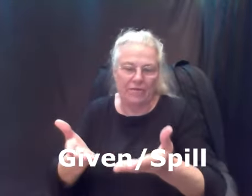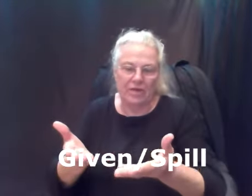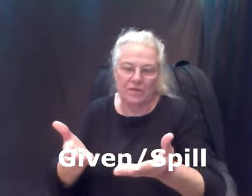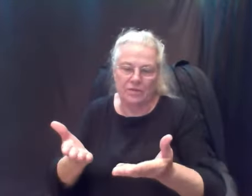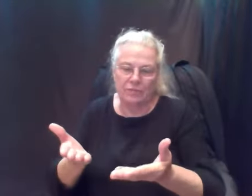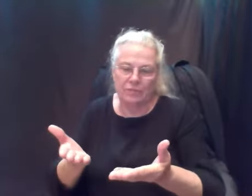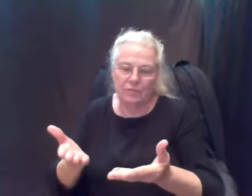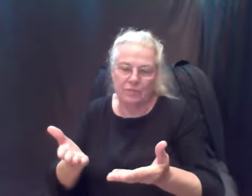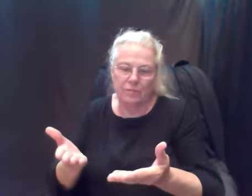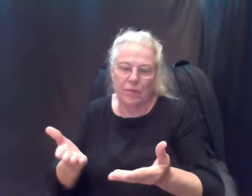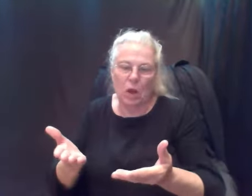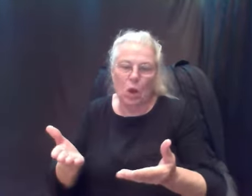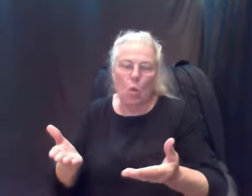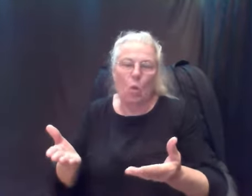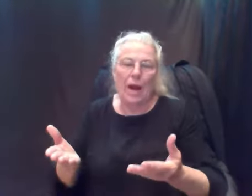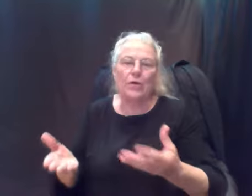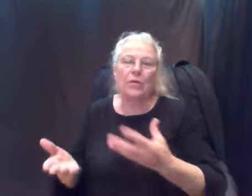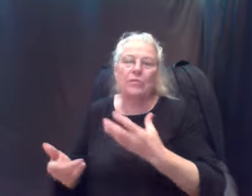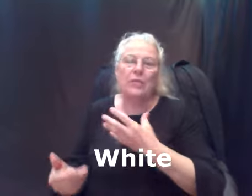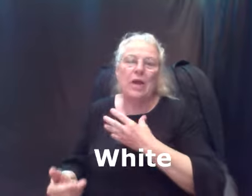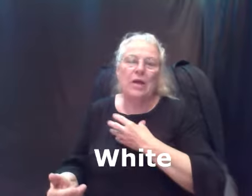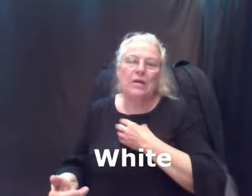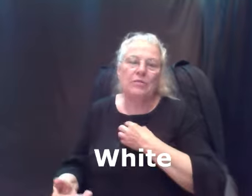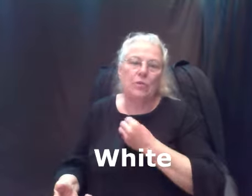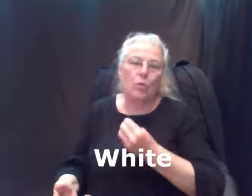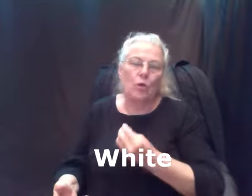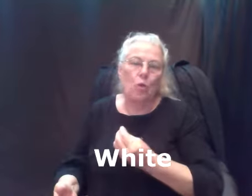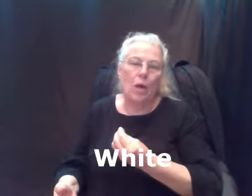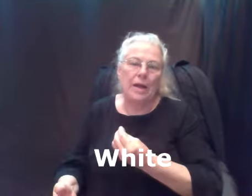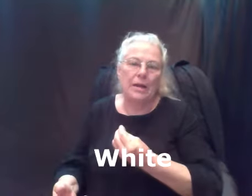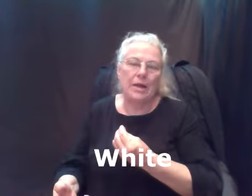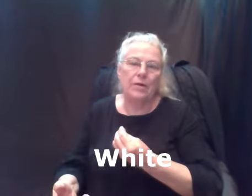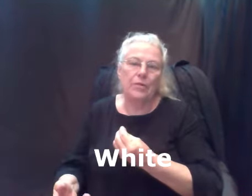it. Whiter, the word white here,